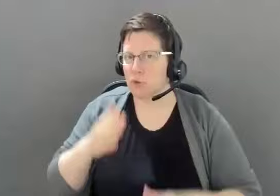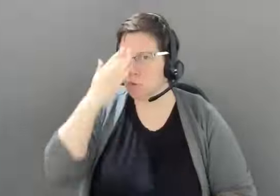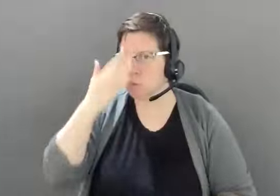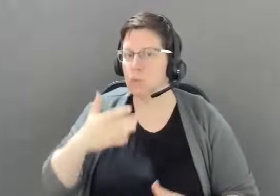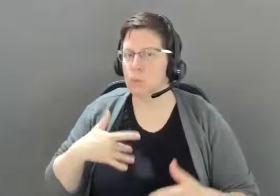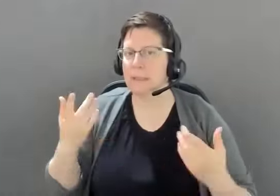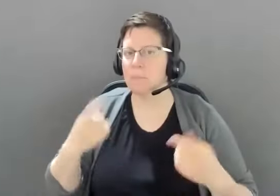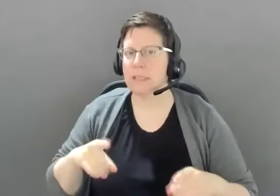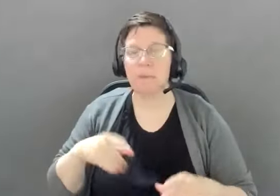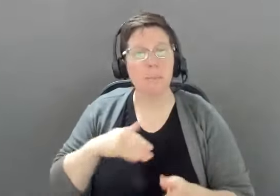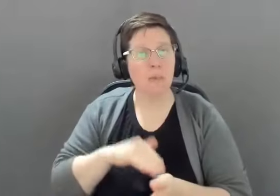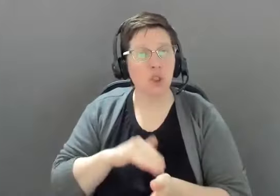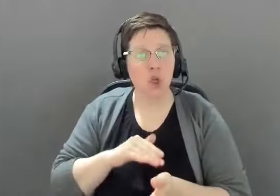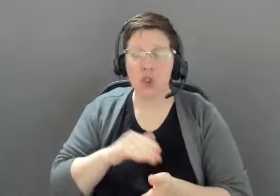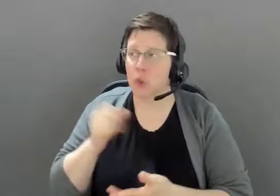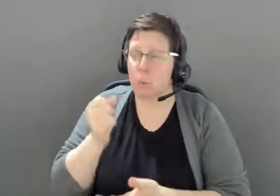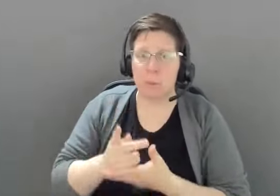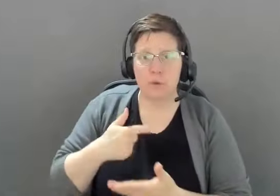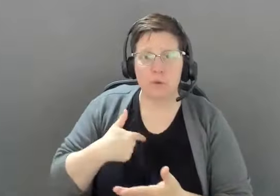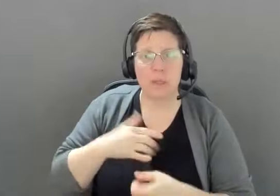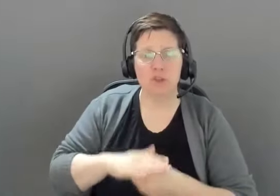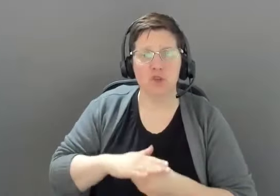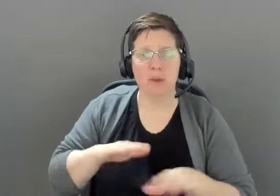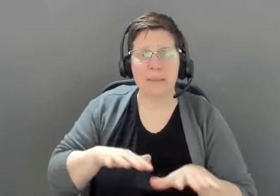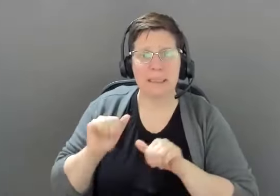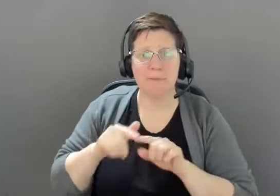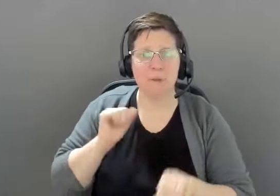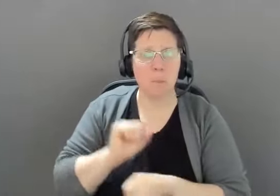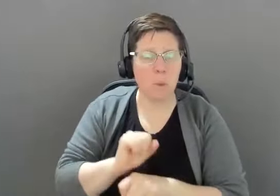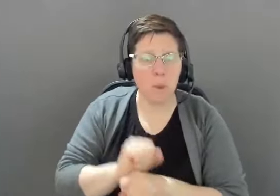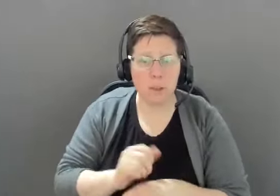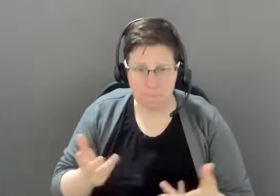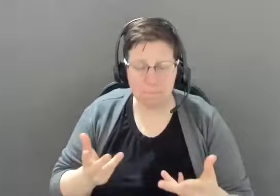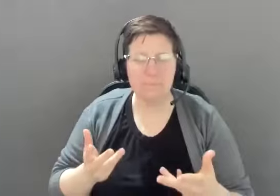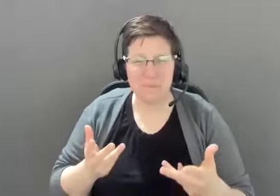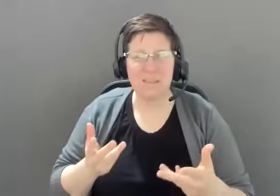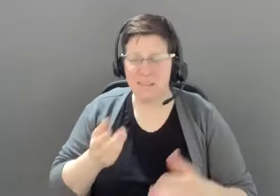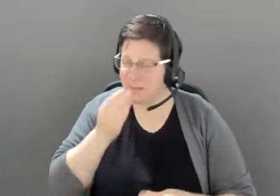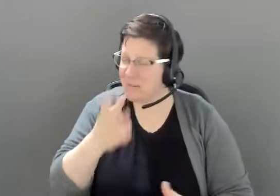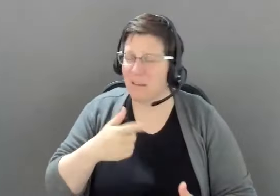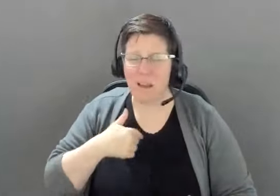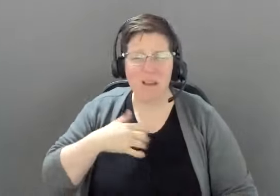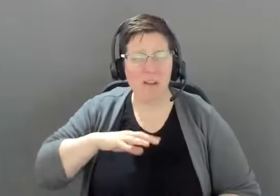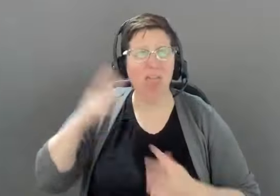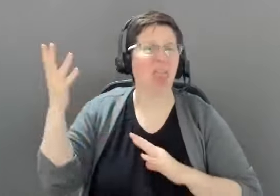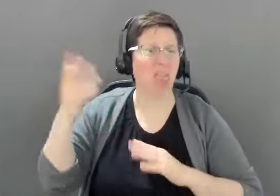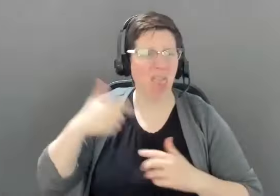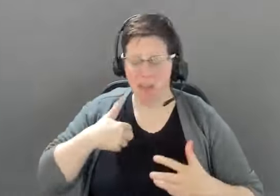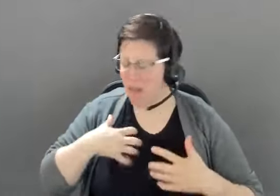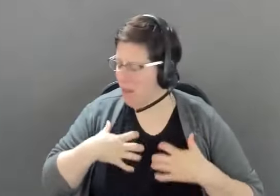My doctor approved stress leave for me for my actual job. I was a mess when we did this work, but